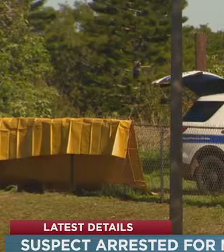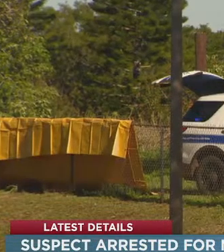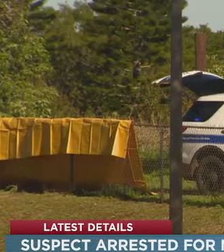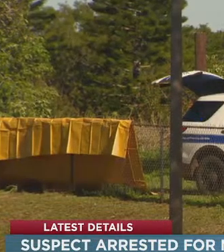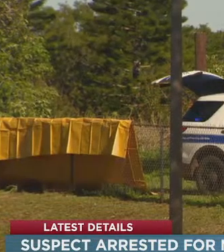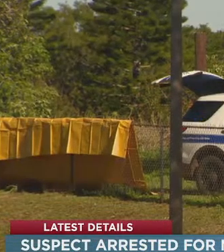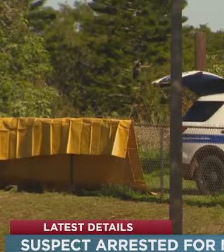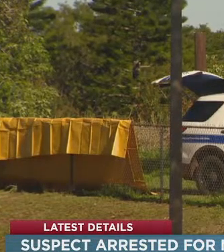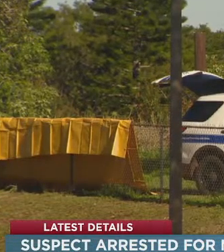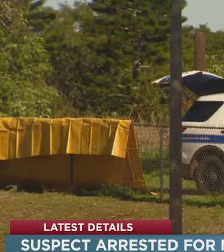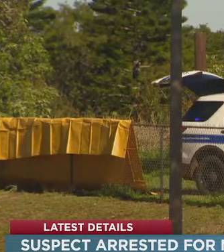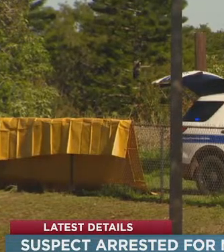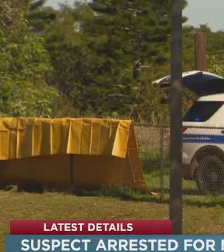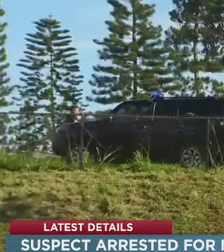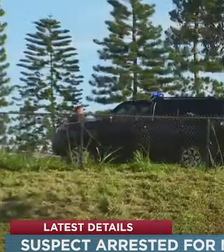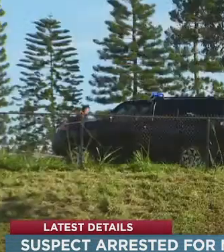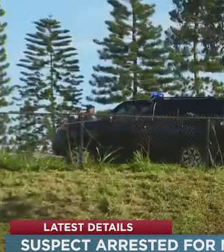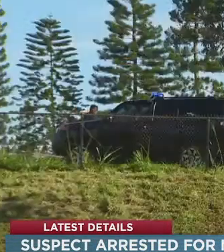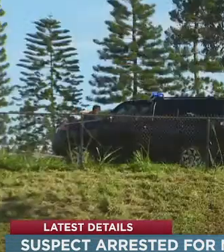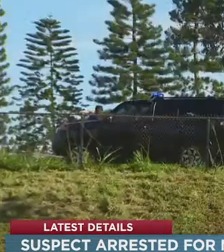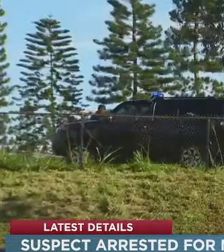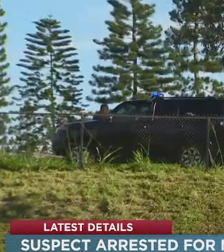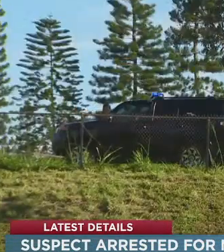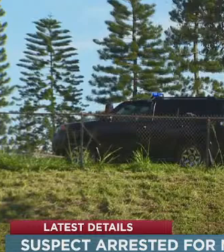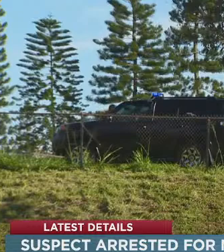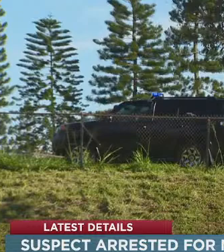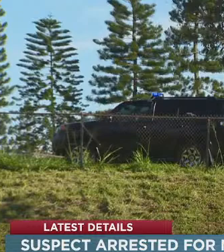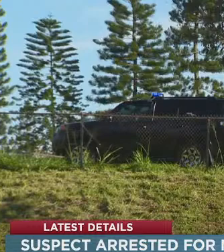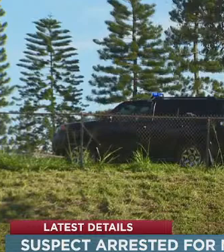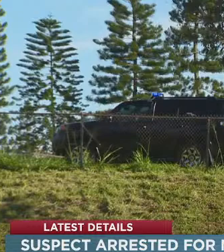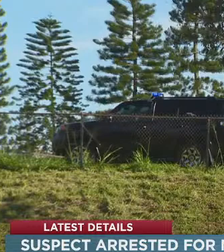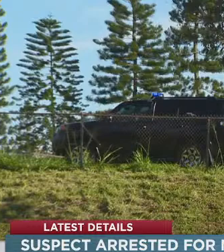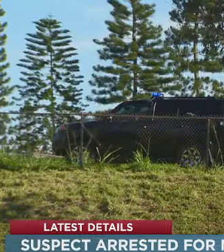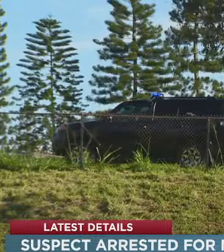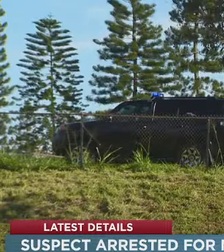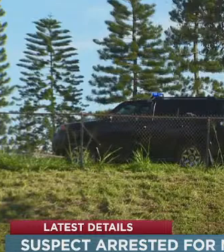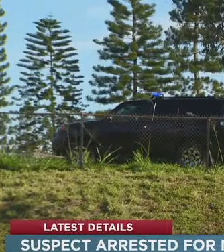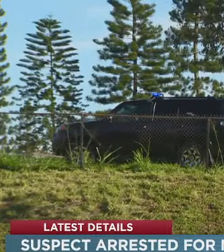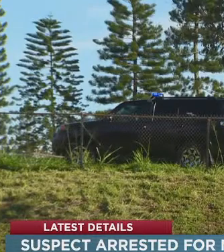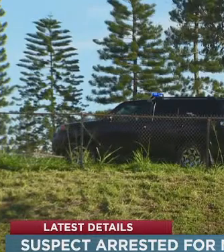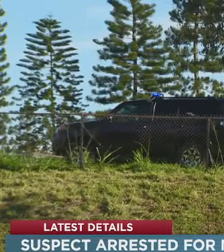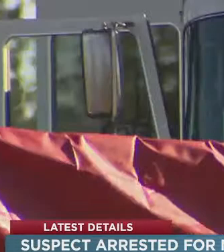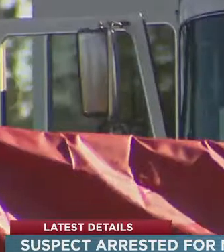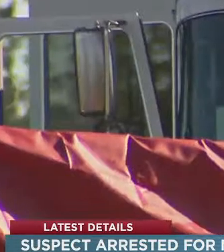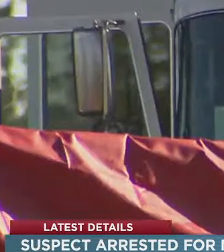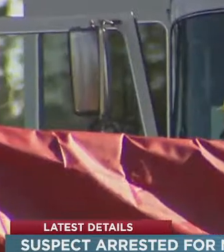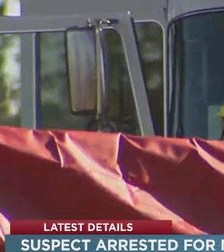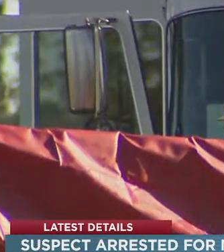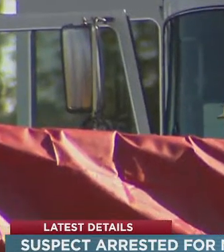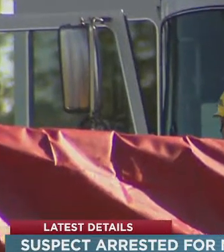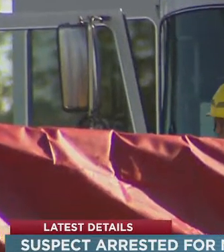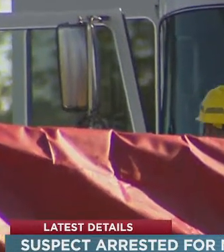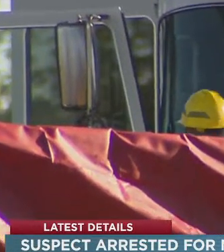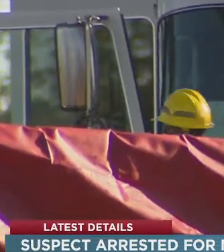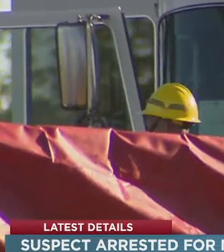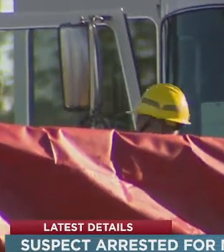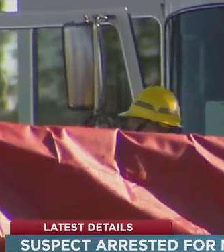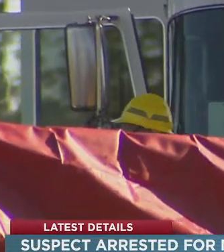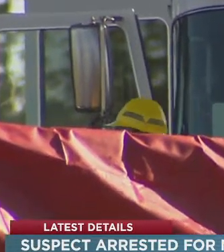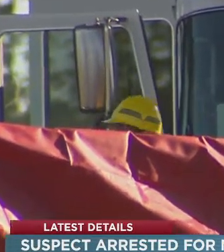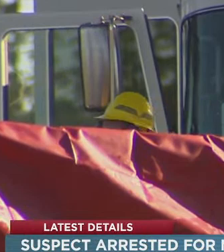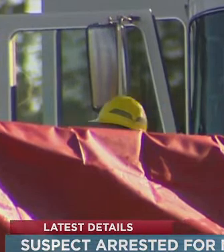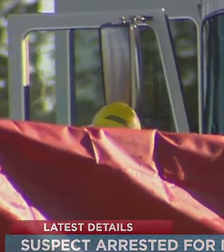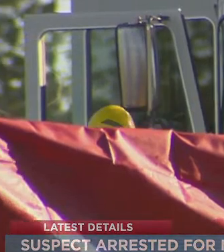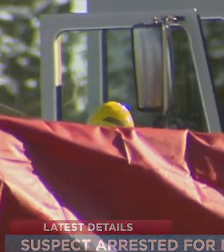had detained for murder in the second degree. The suspect is 25 years old male. We don't know the identity of that male suspect. We also don't know